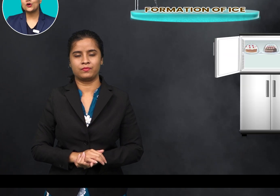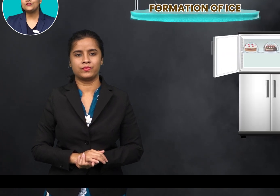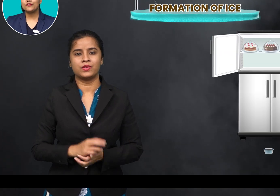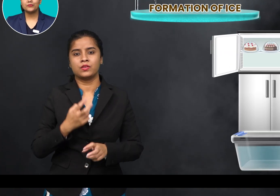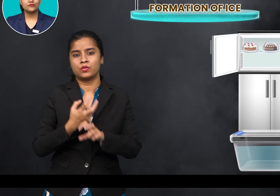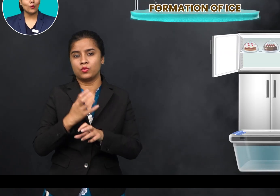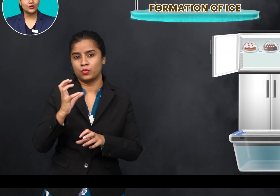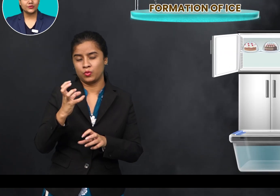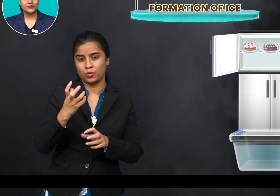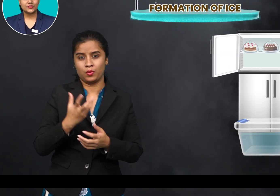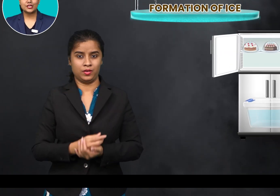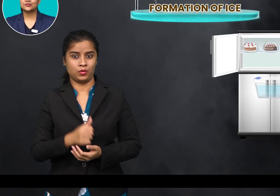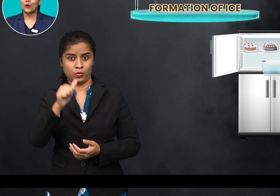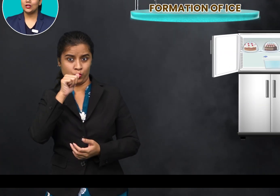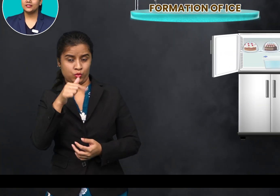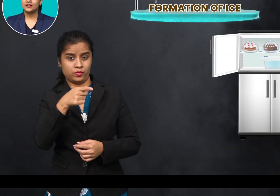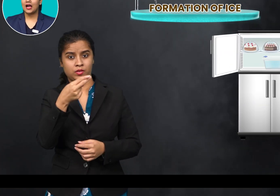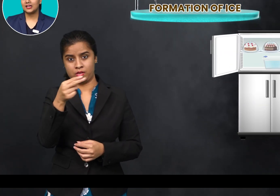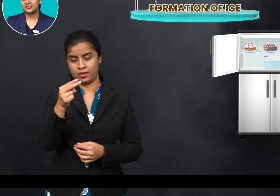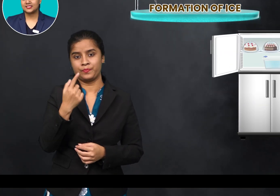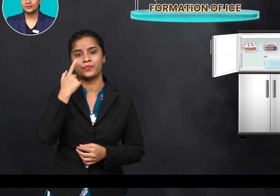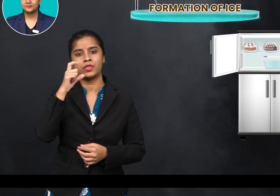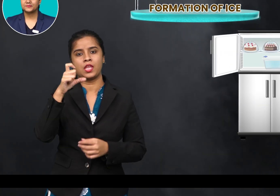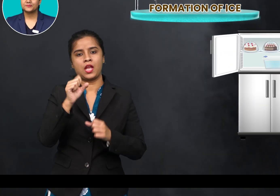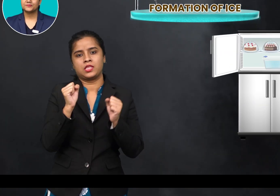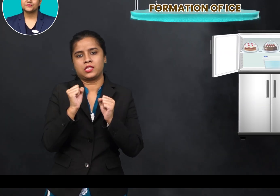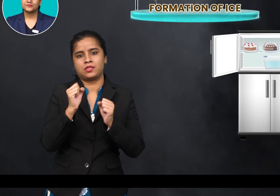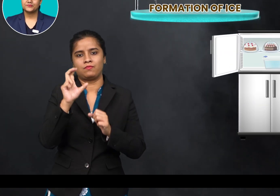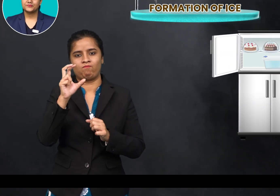The solid form of water is called ice.